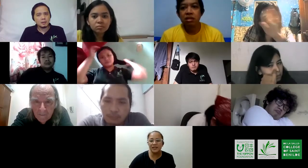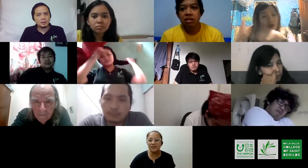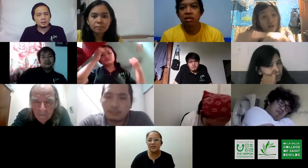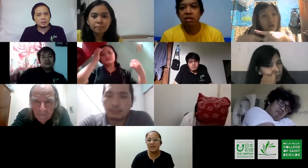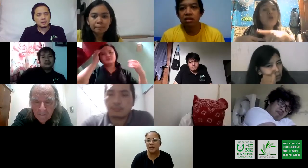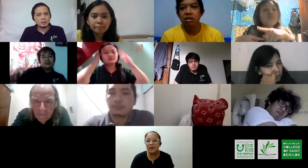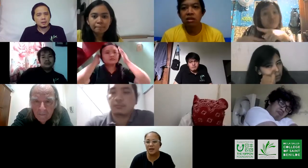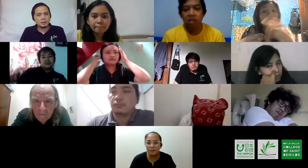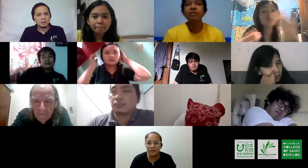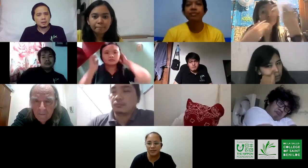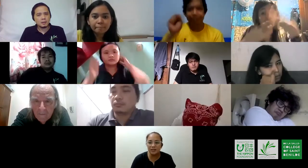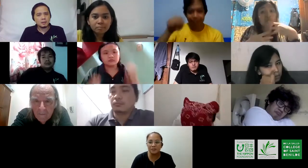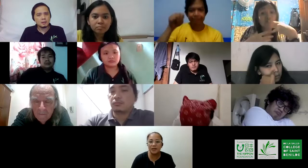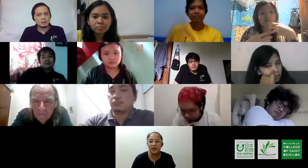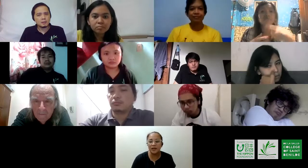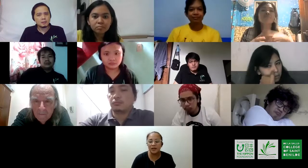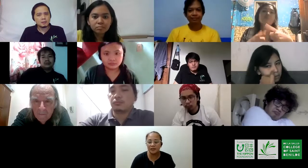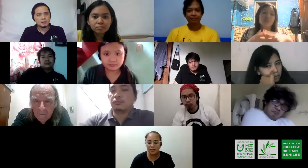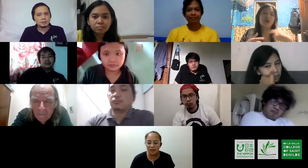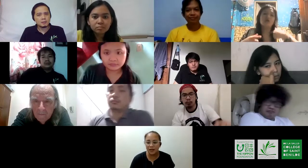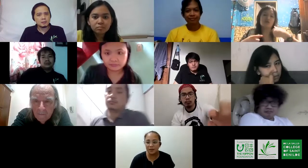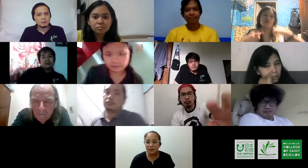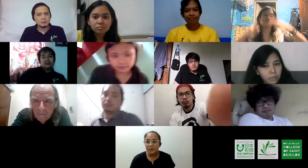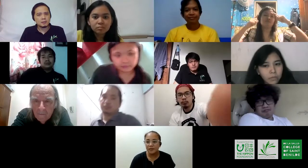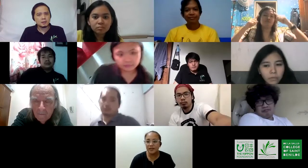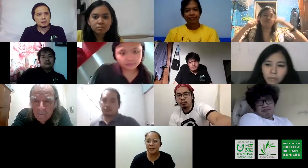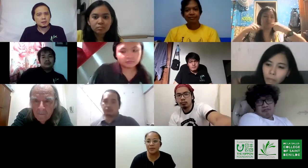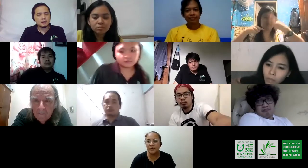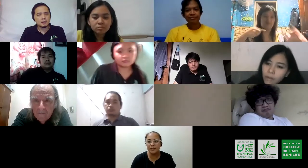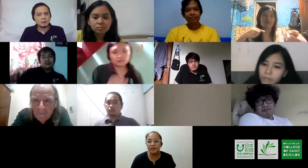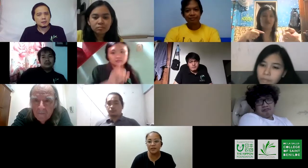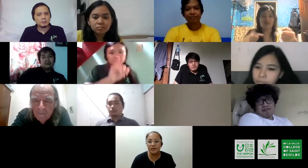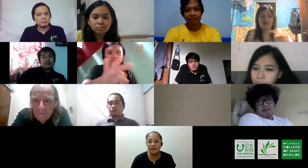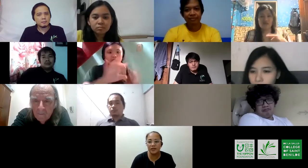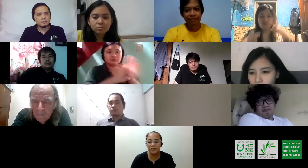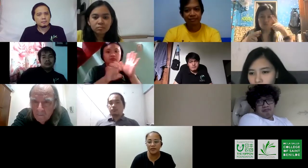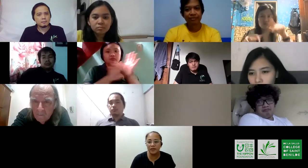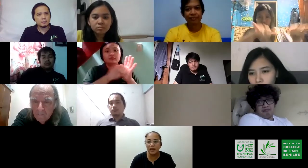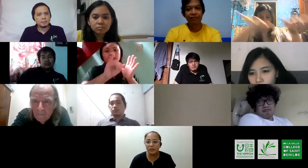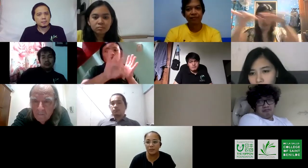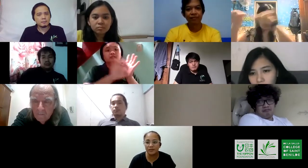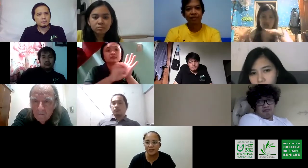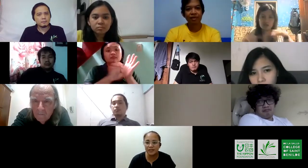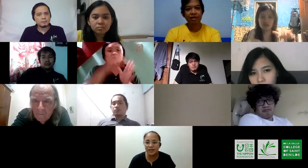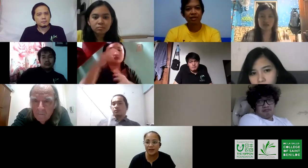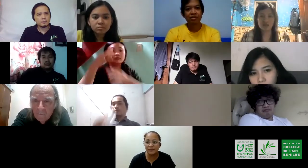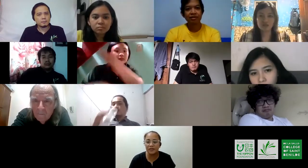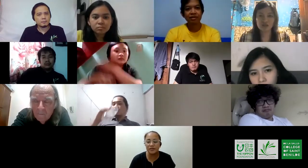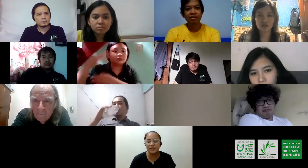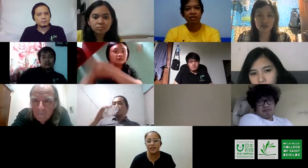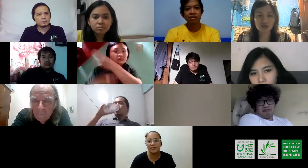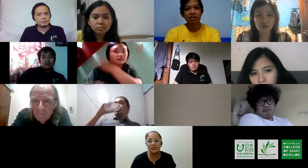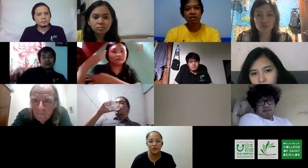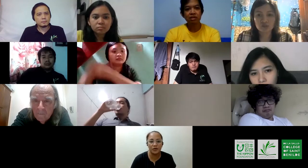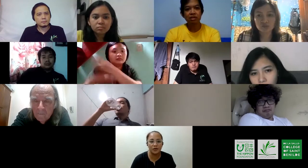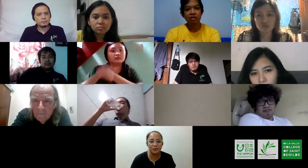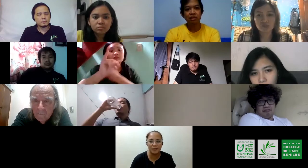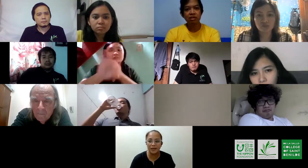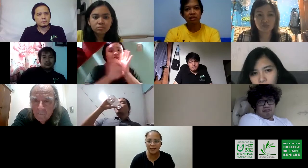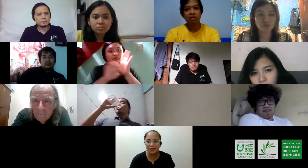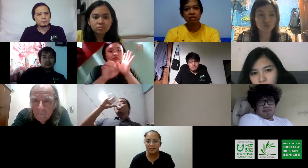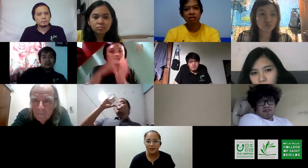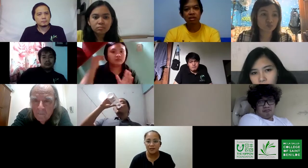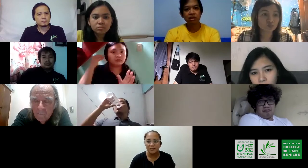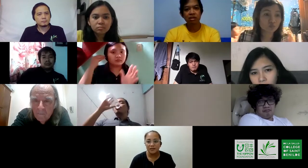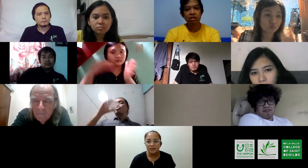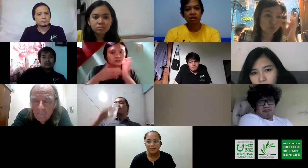It's not really making up signs, but for example, if other provinces, they have a different sign for a